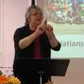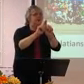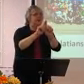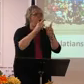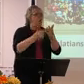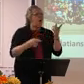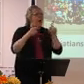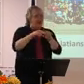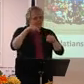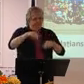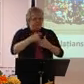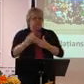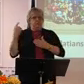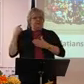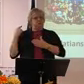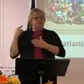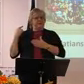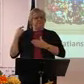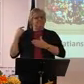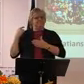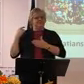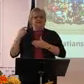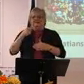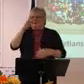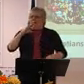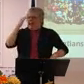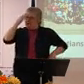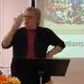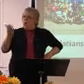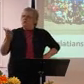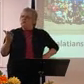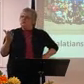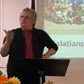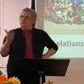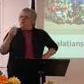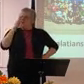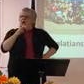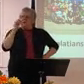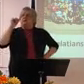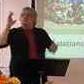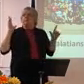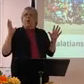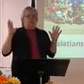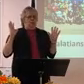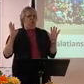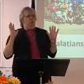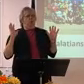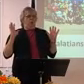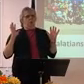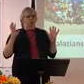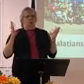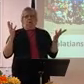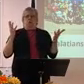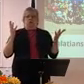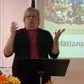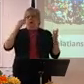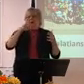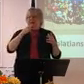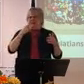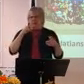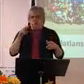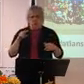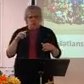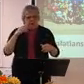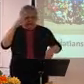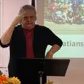What happened this week did not catch God off by surprise. God's not up in heaven going, oh, I didn't see